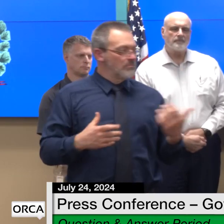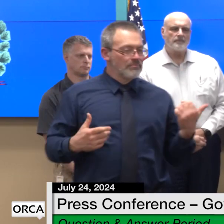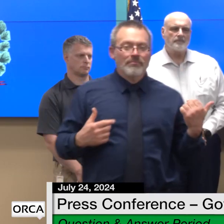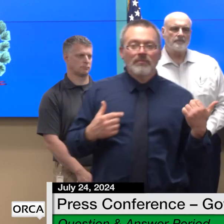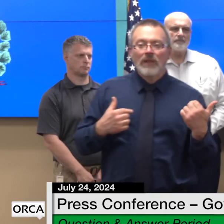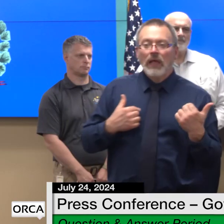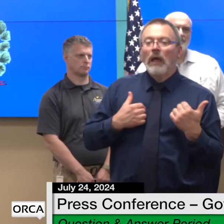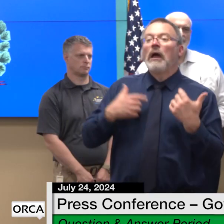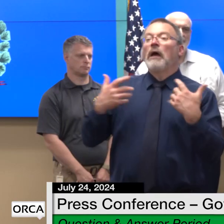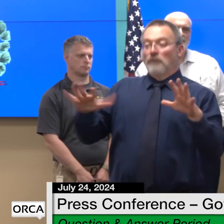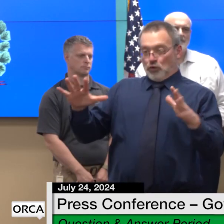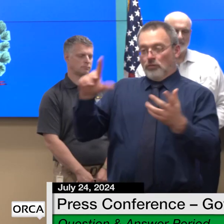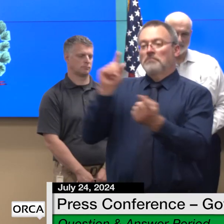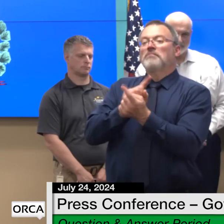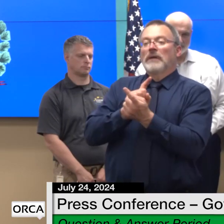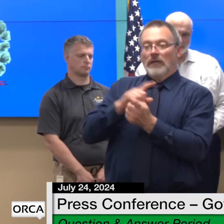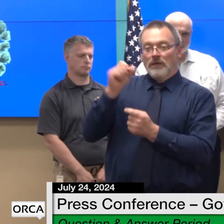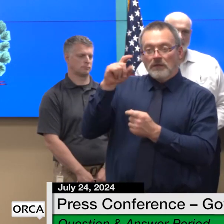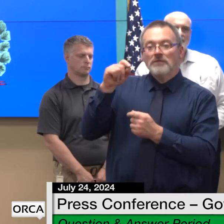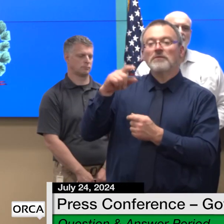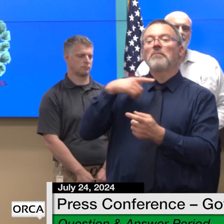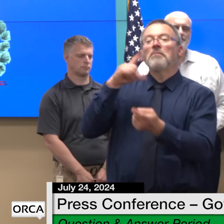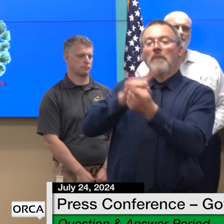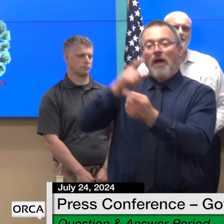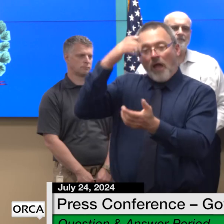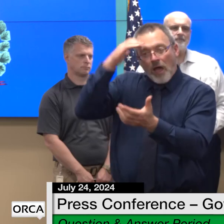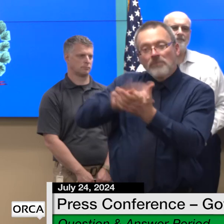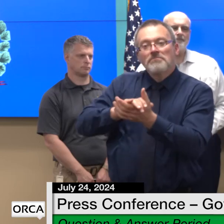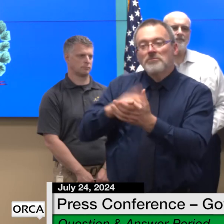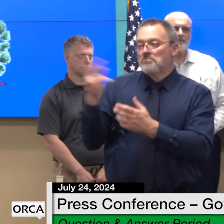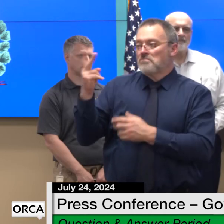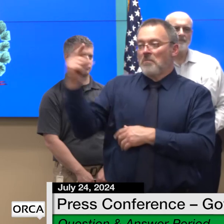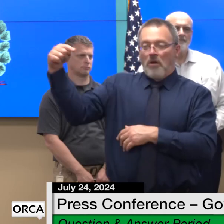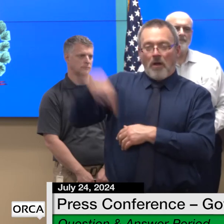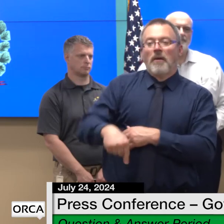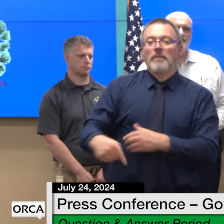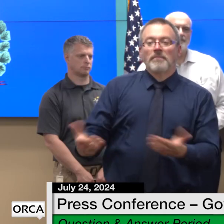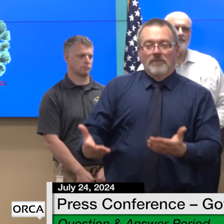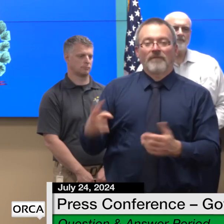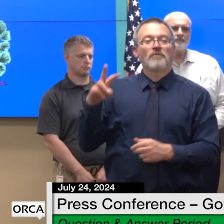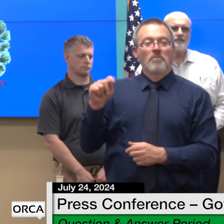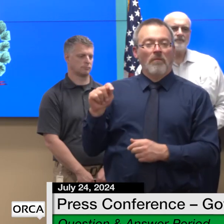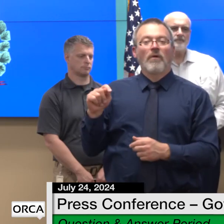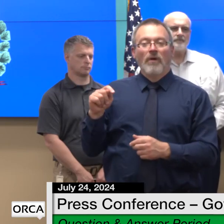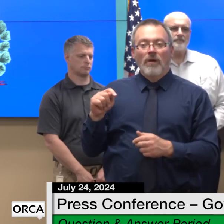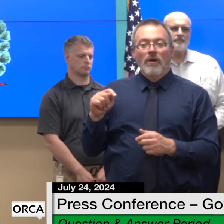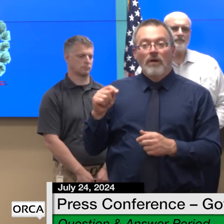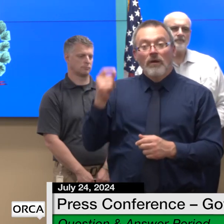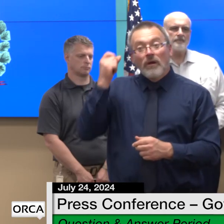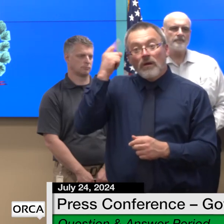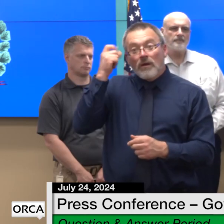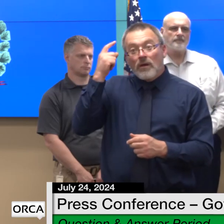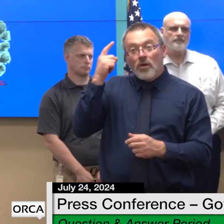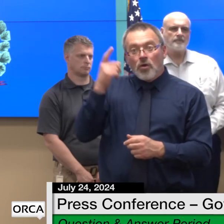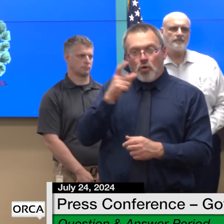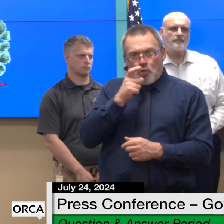her. I've met her husband when he came to Vermont, but I don't know